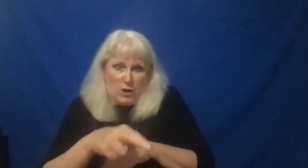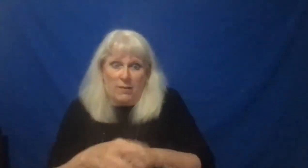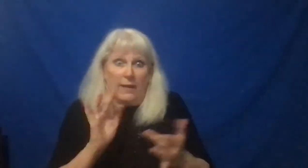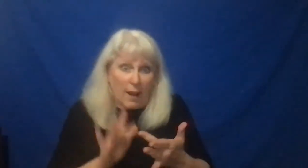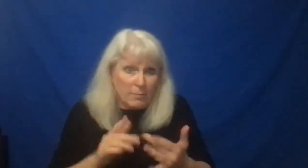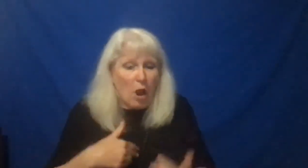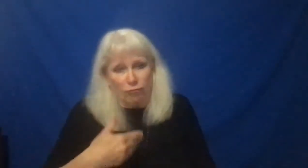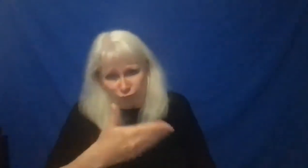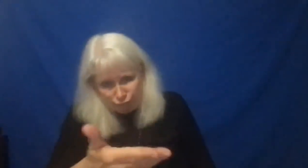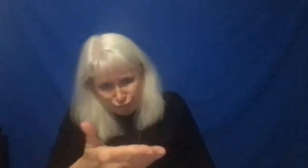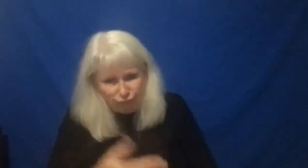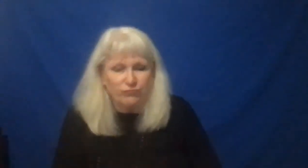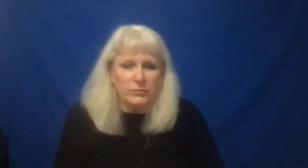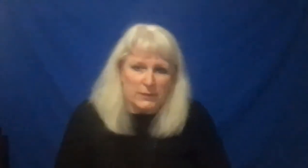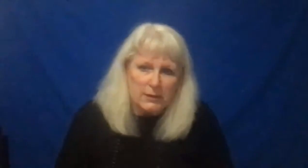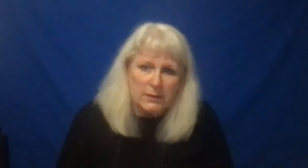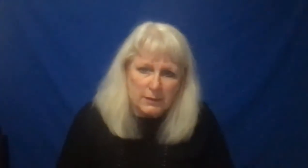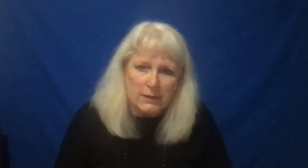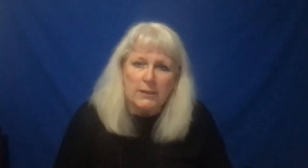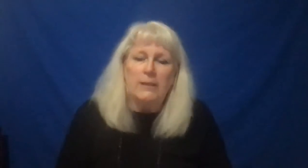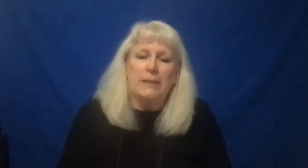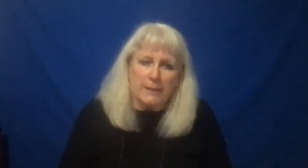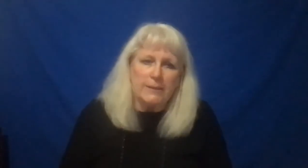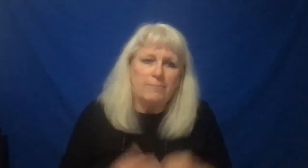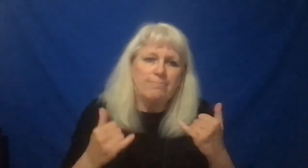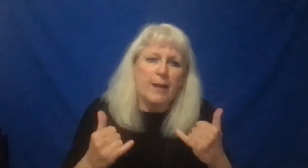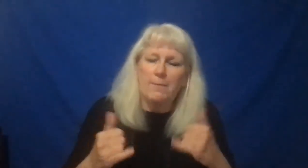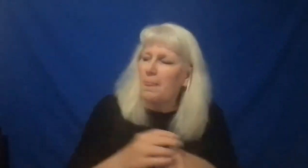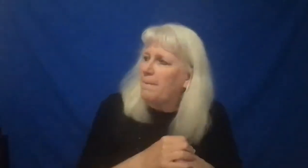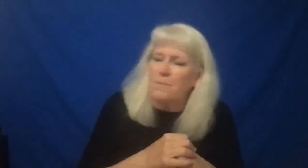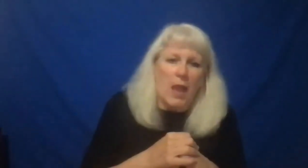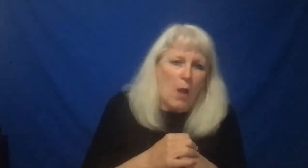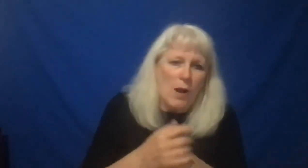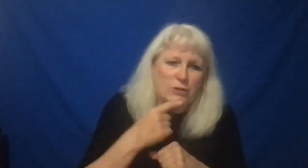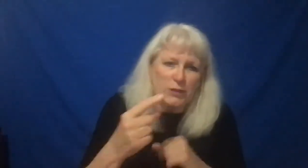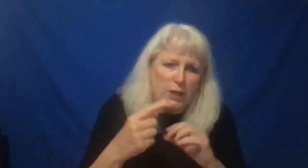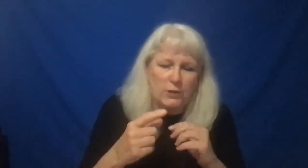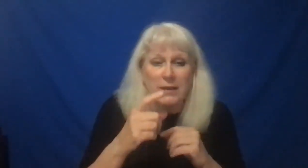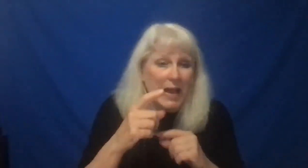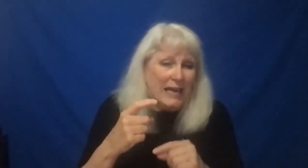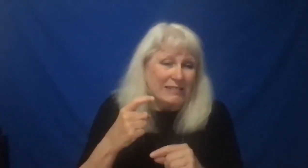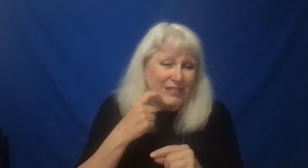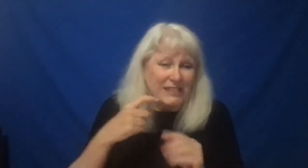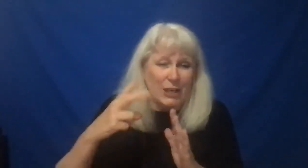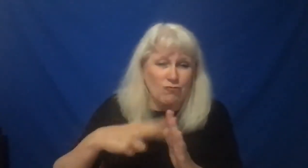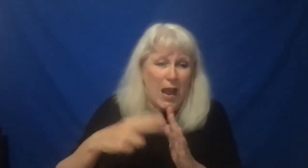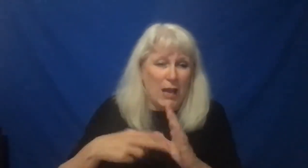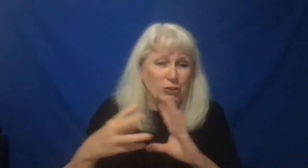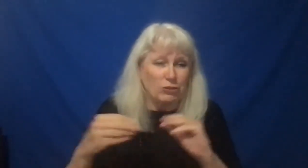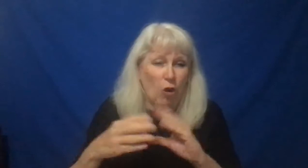So I just read a short story that when I think about the legacies of AA, I think